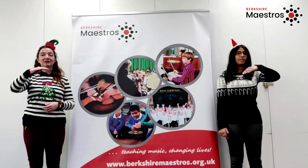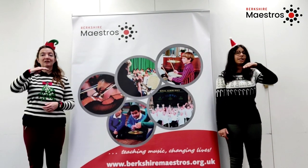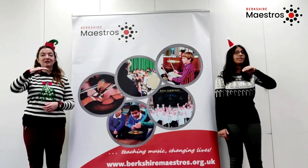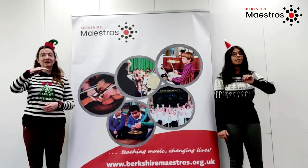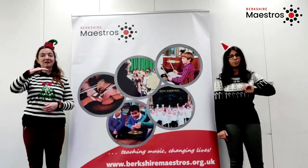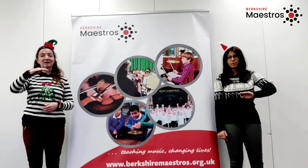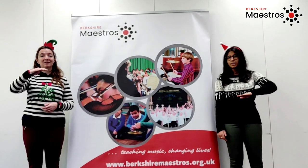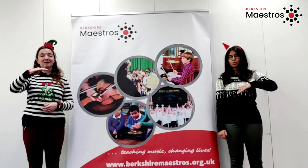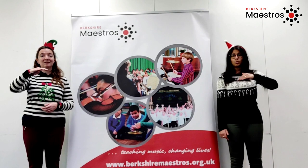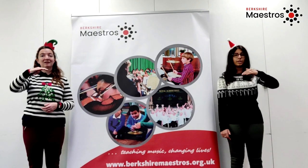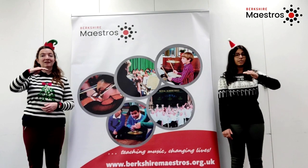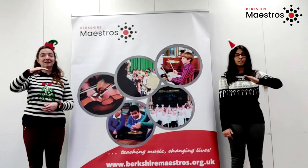bleak